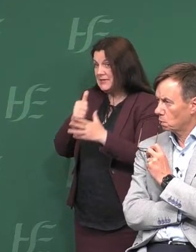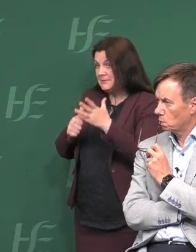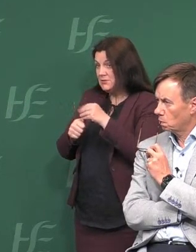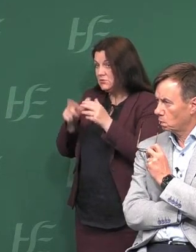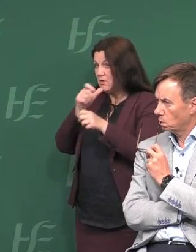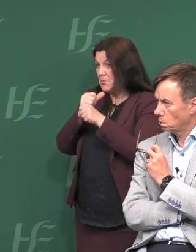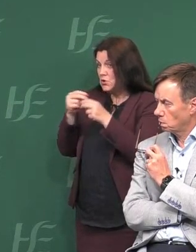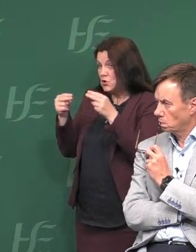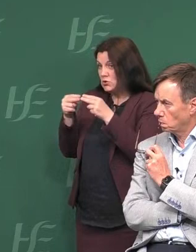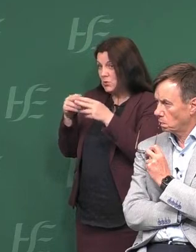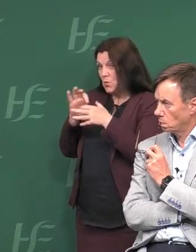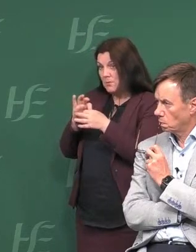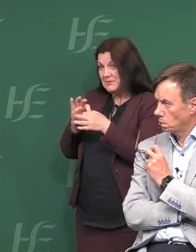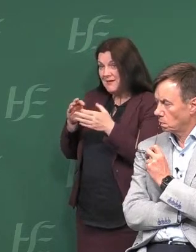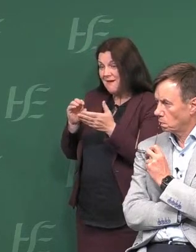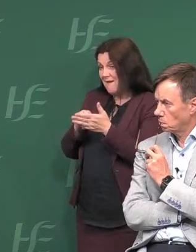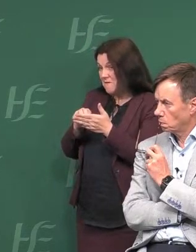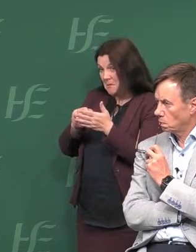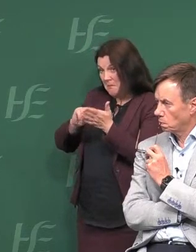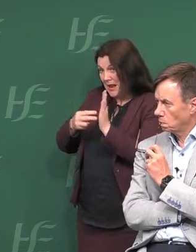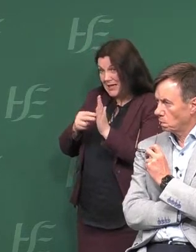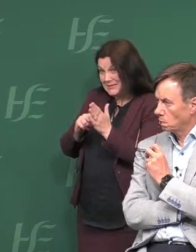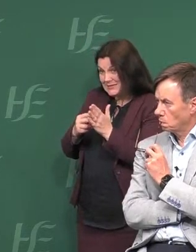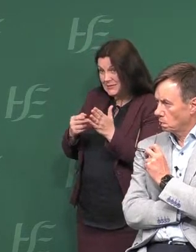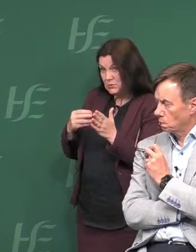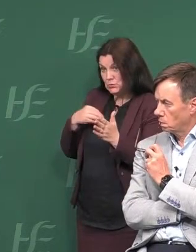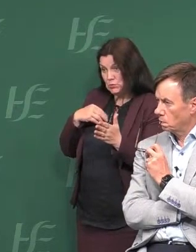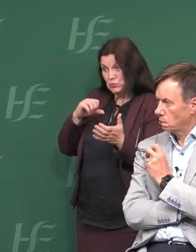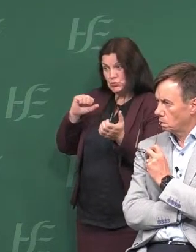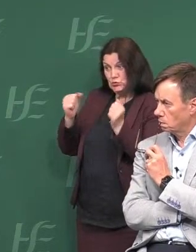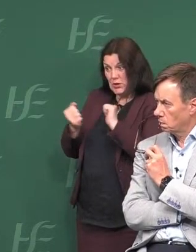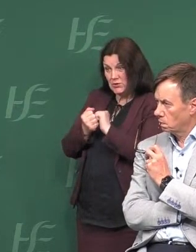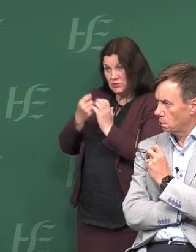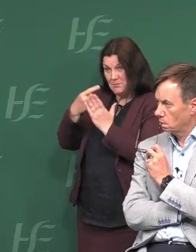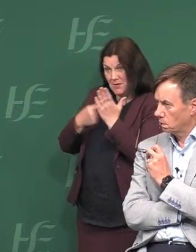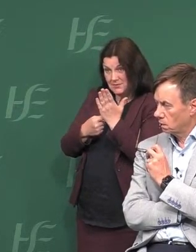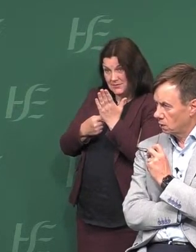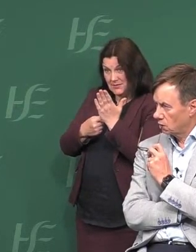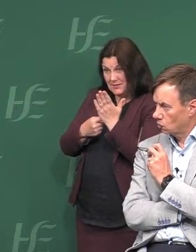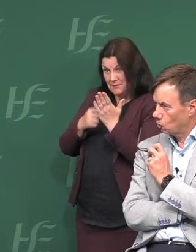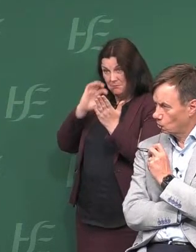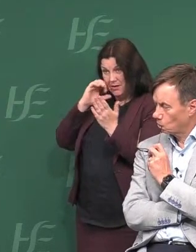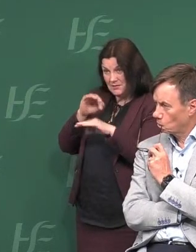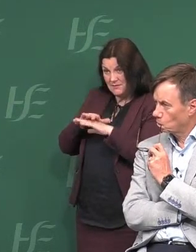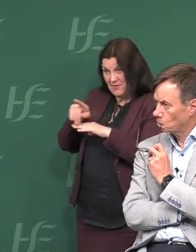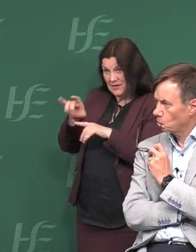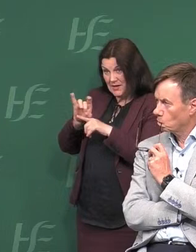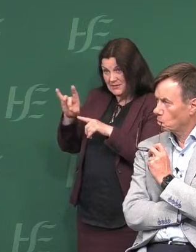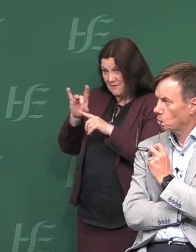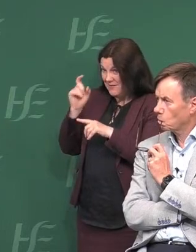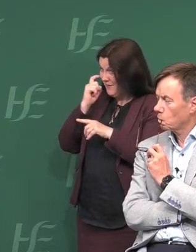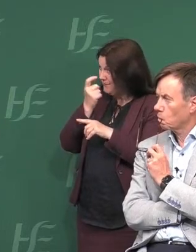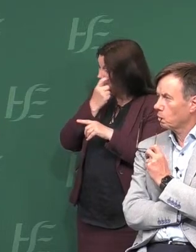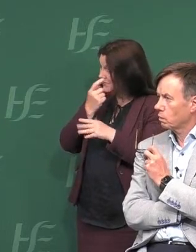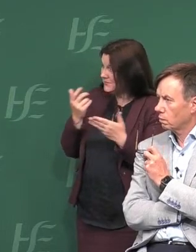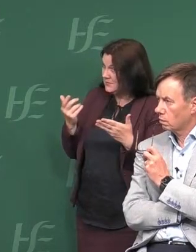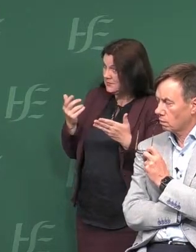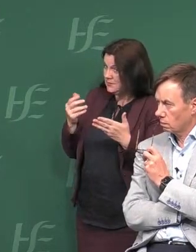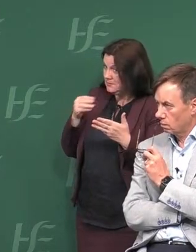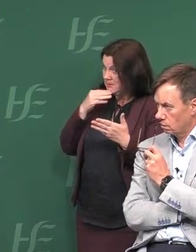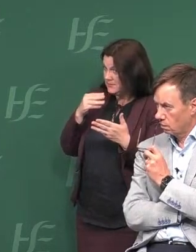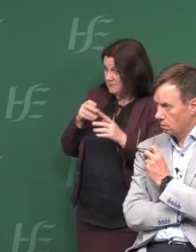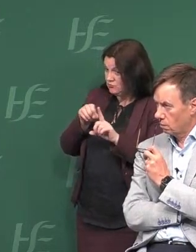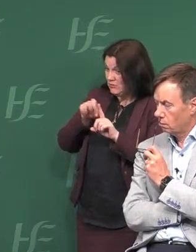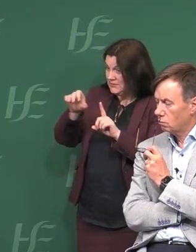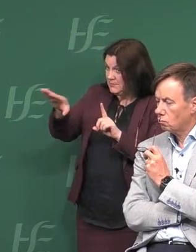homes? And are there any plans to modify current policy in the light of that evidence about onward